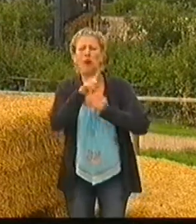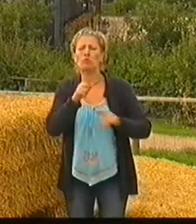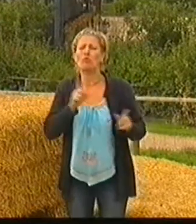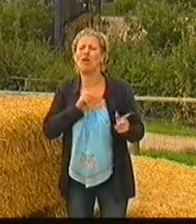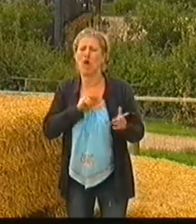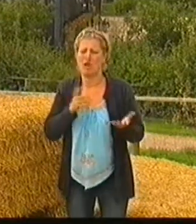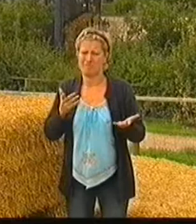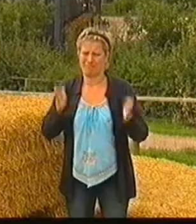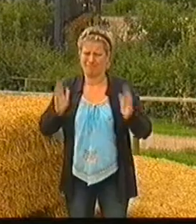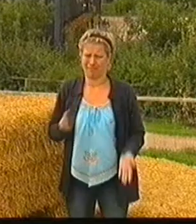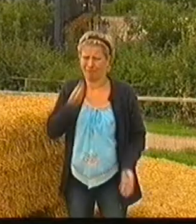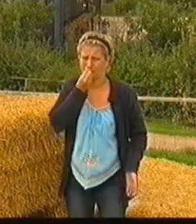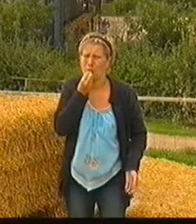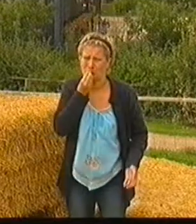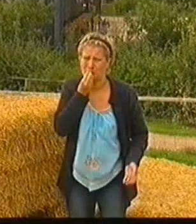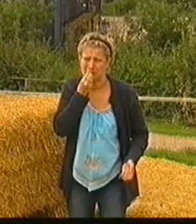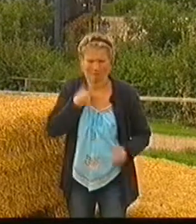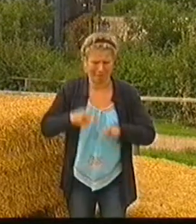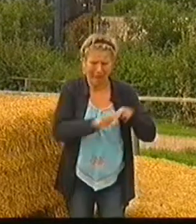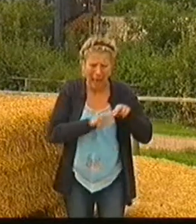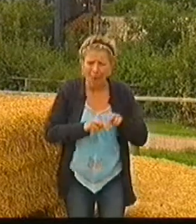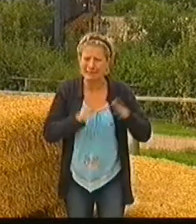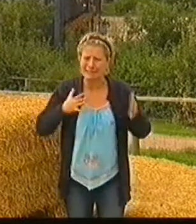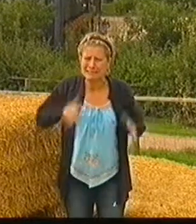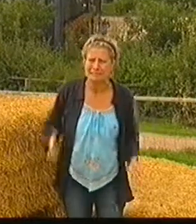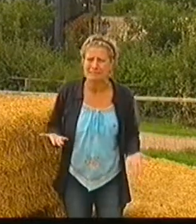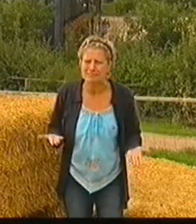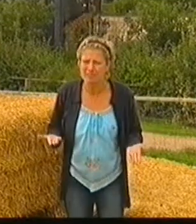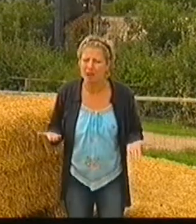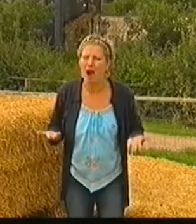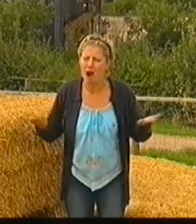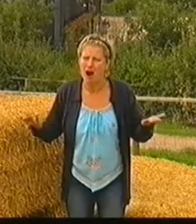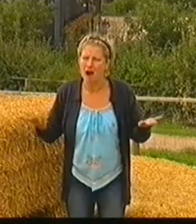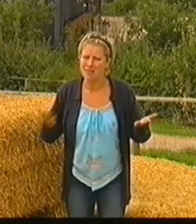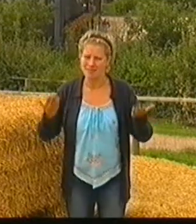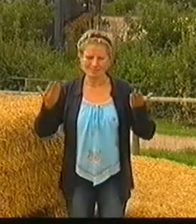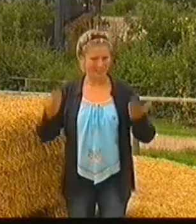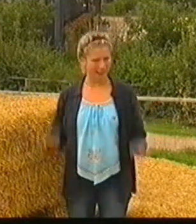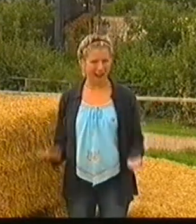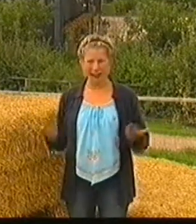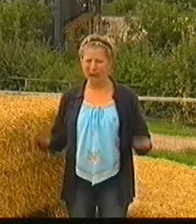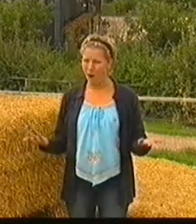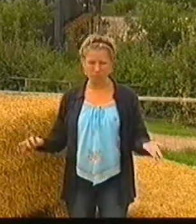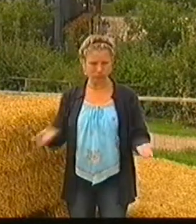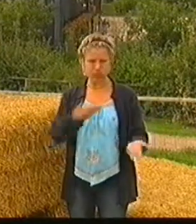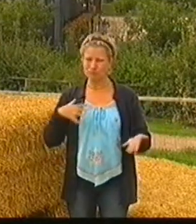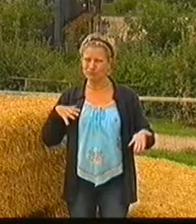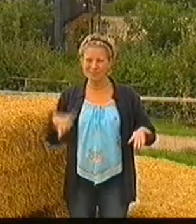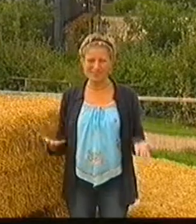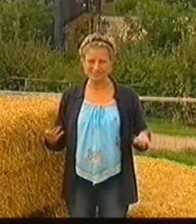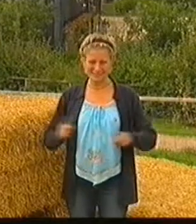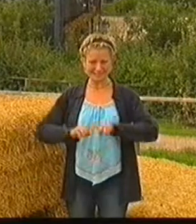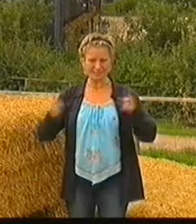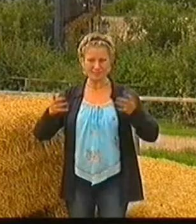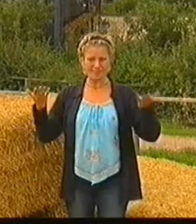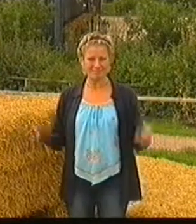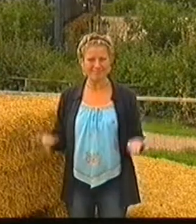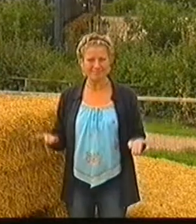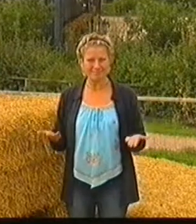out because we have to get food for our families. But now, my friends, we have an entirely new setup.